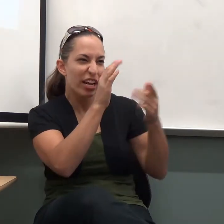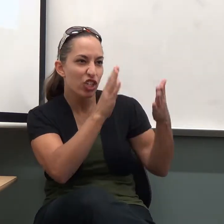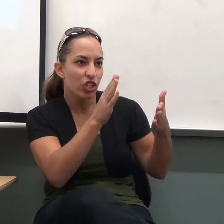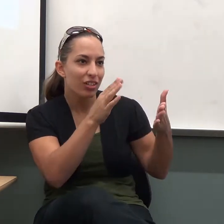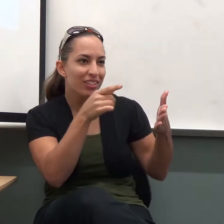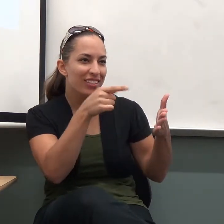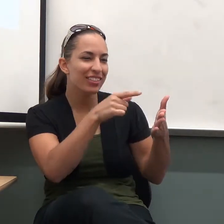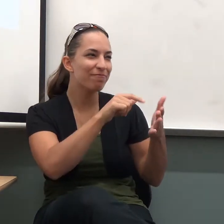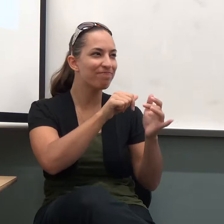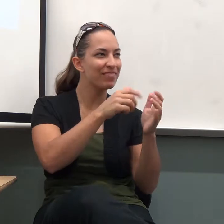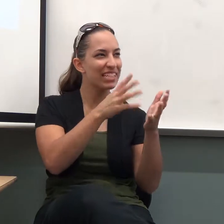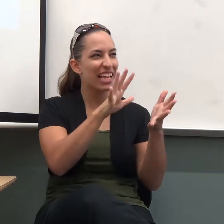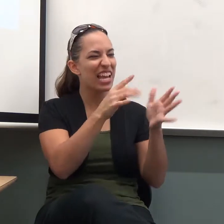negative connotation.